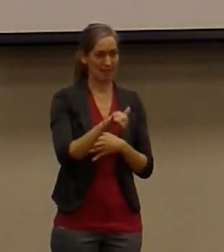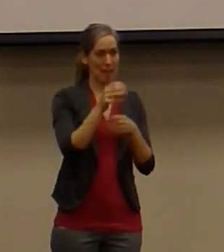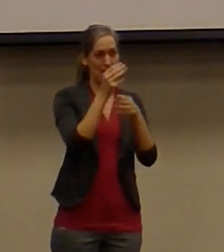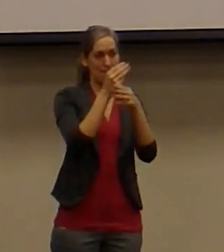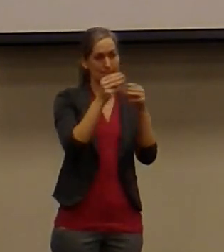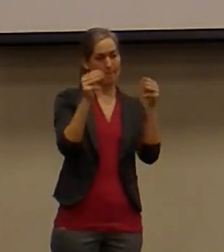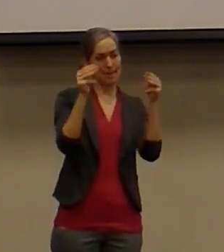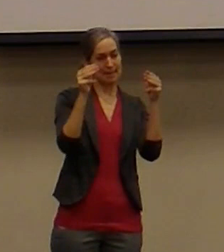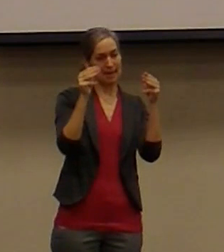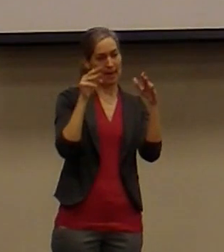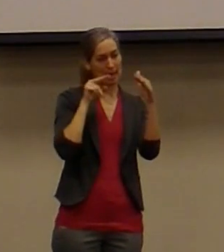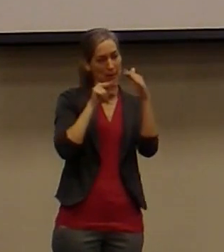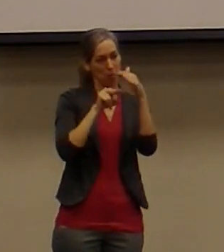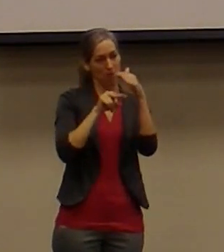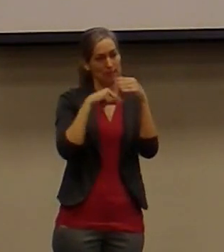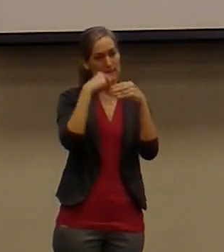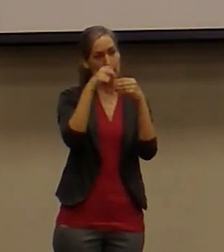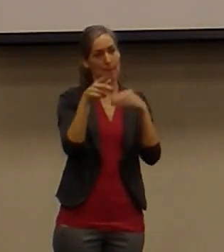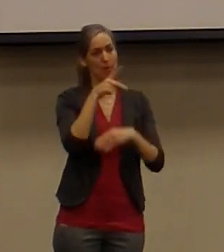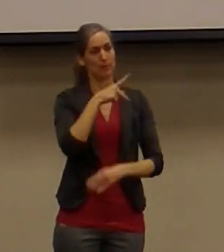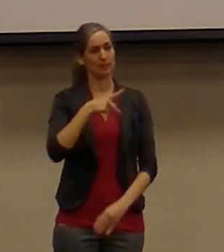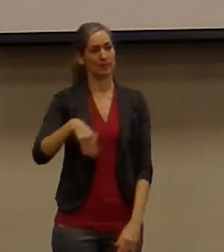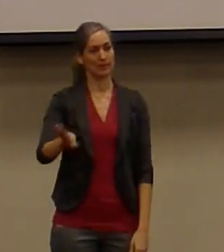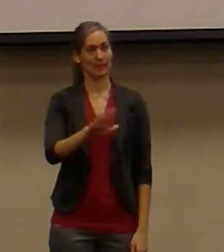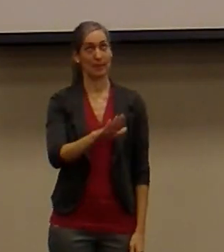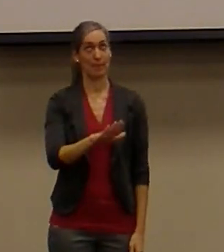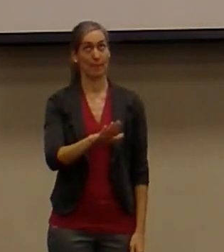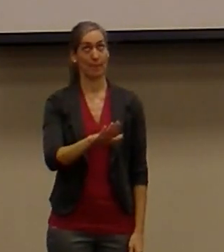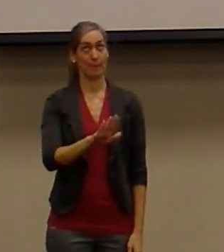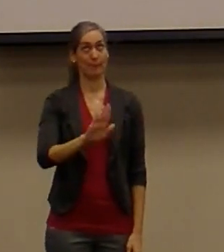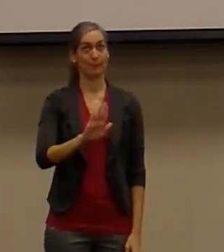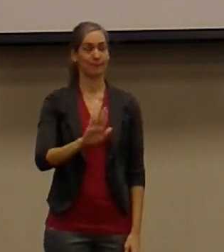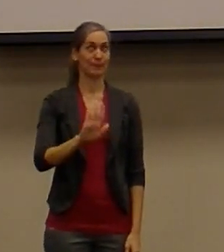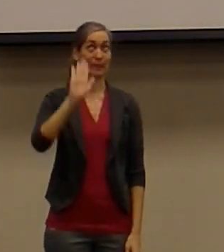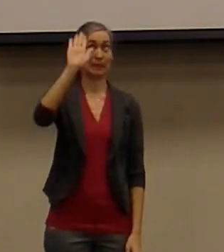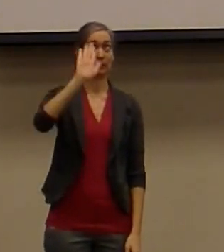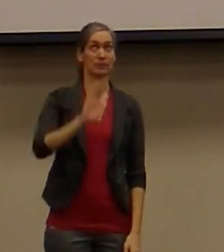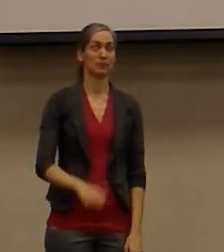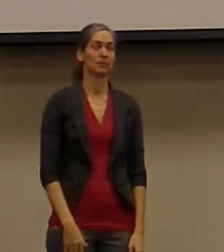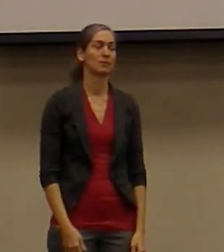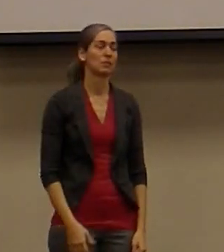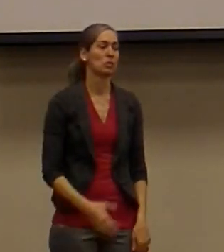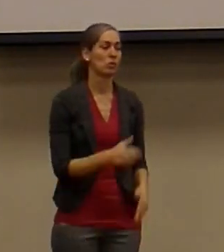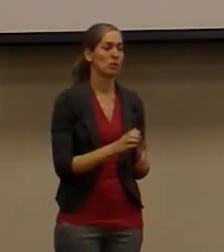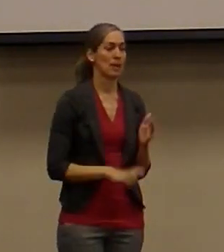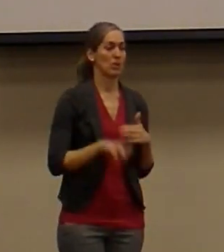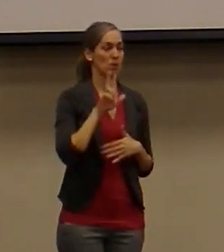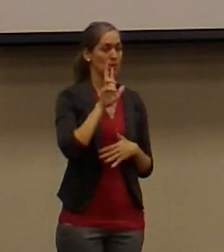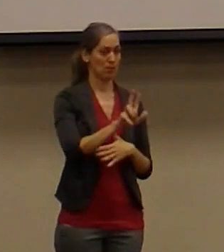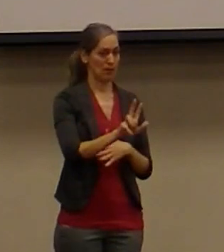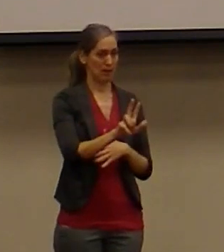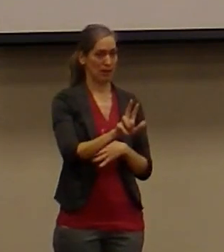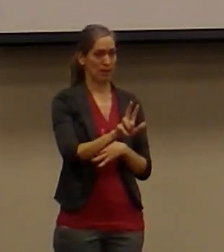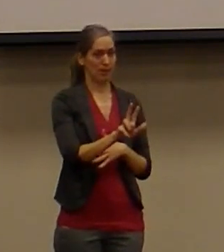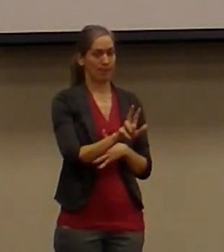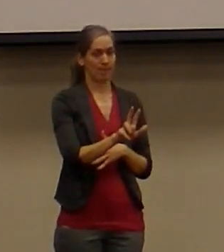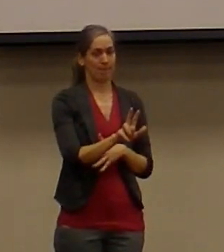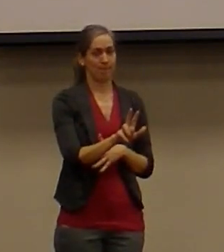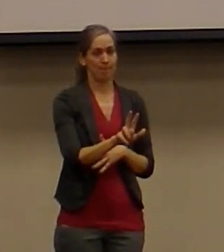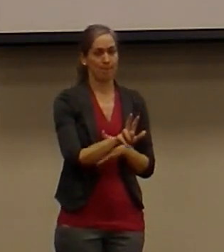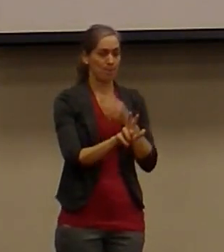prophecy and a kingdom prophecy. But then when chapter 3 opens, at some point in the future after that, and we're not sure